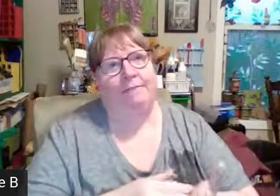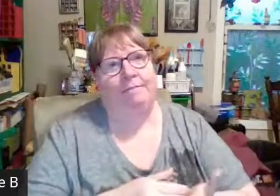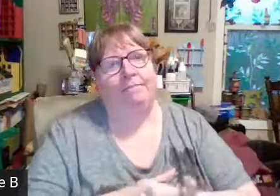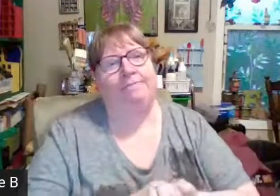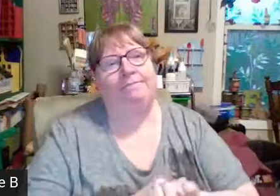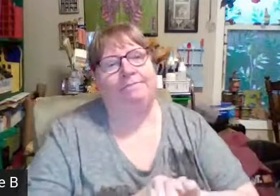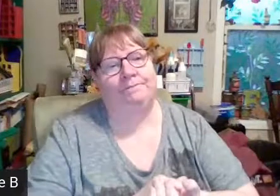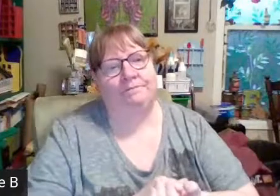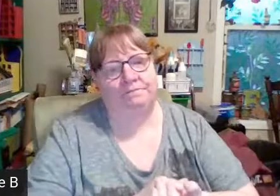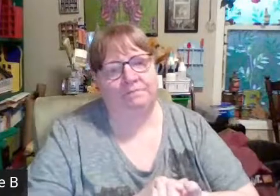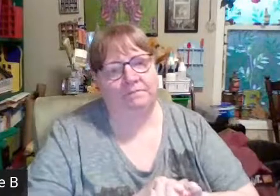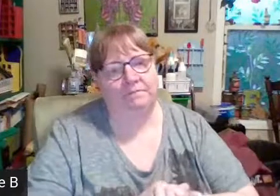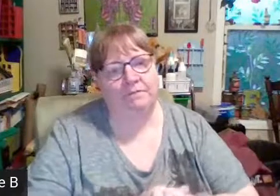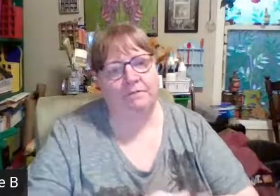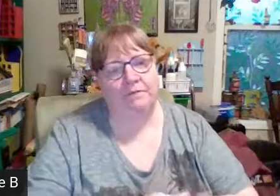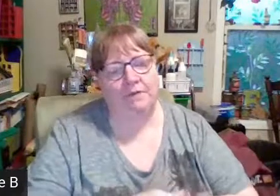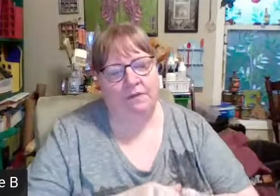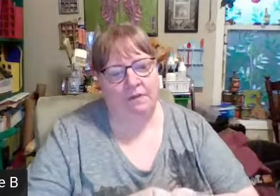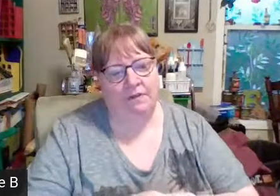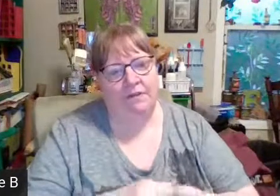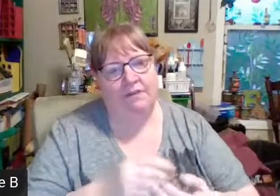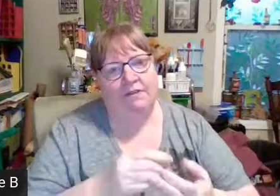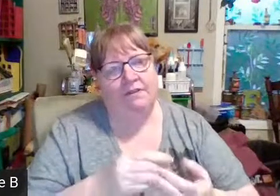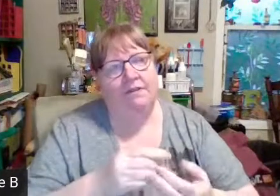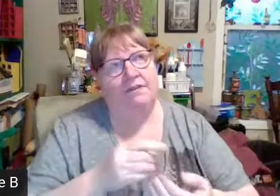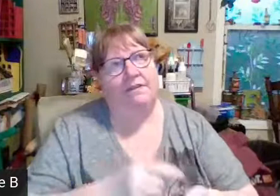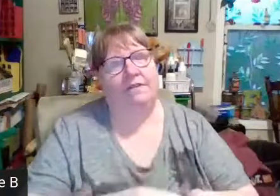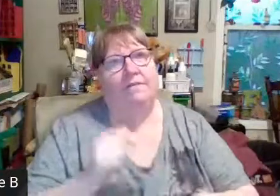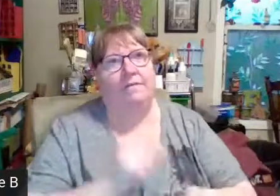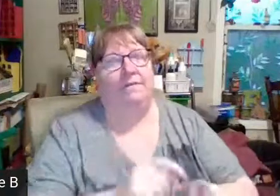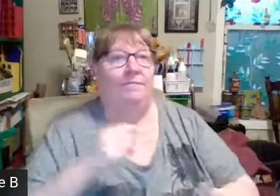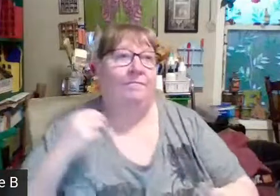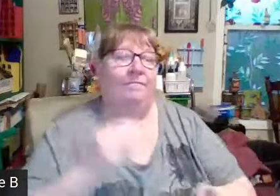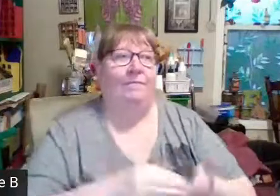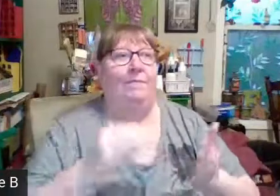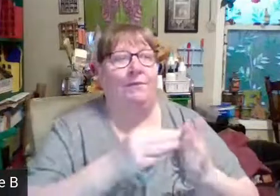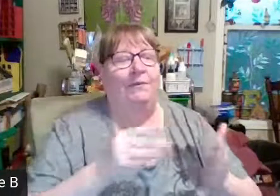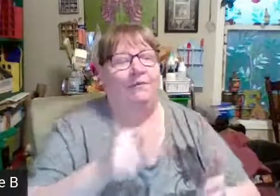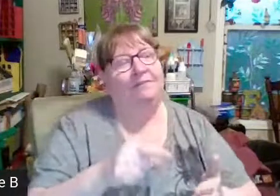helps us make the packages way more